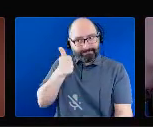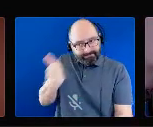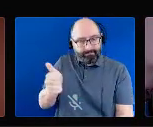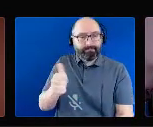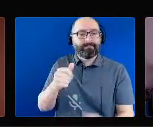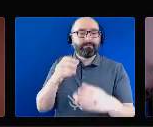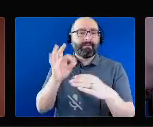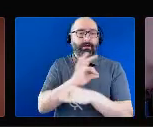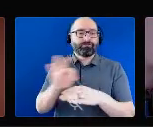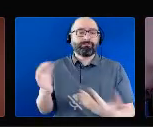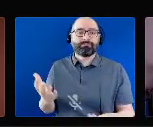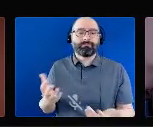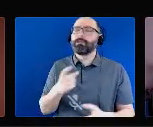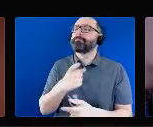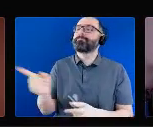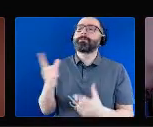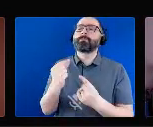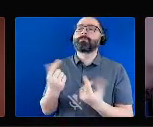Okay, that's the question. What would you do?